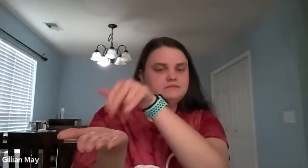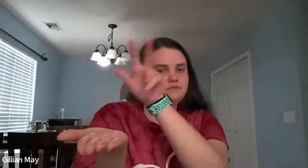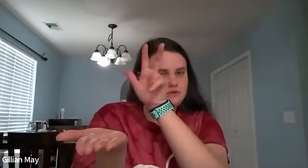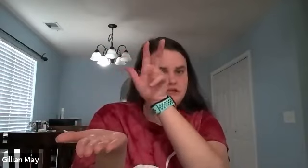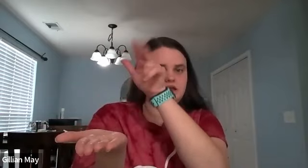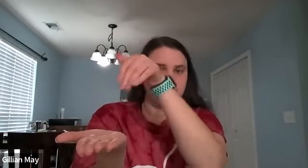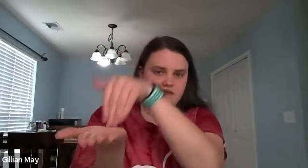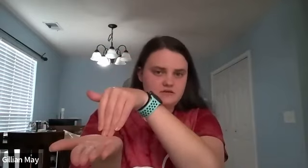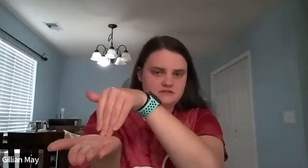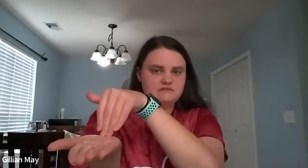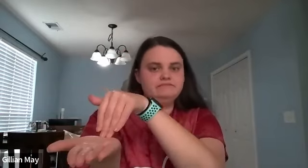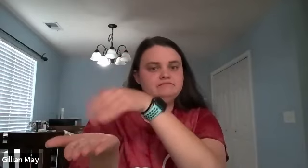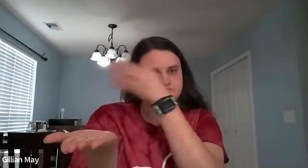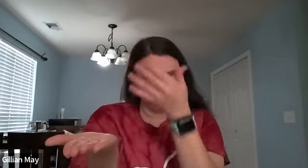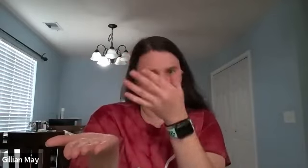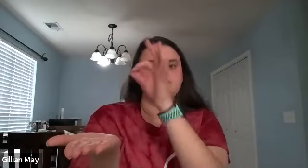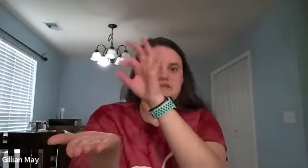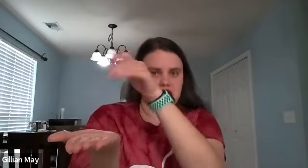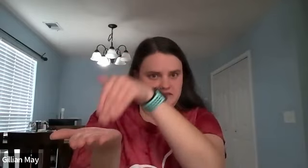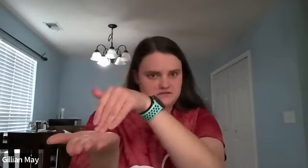2,000, 3,000, 9,000.